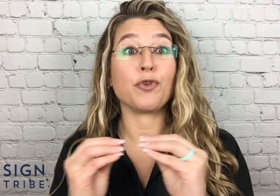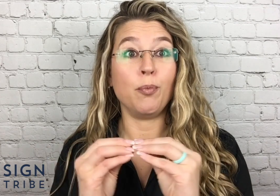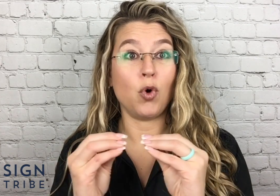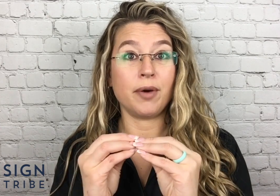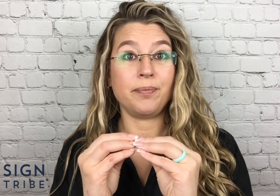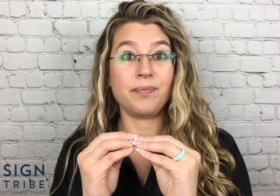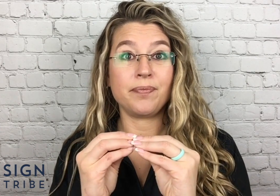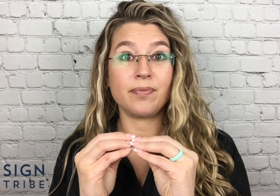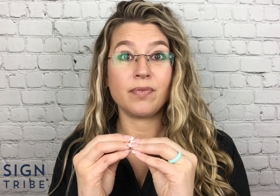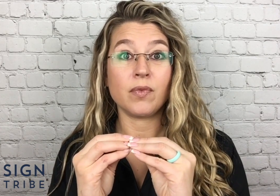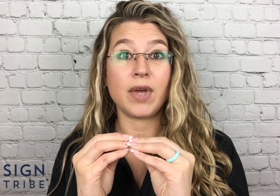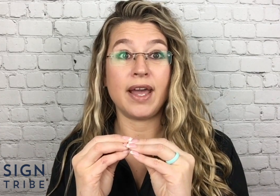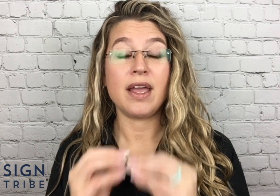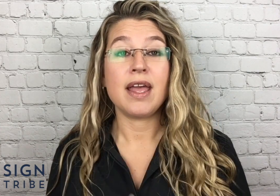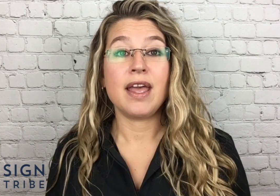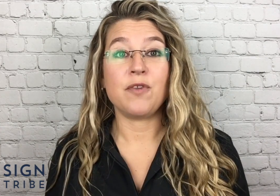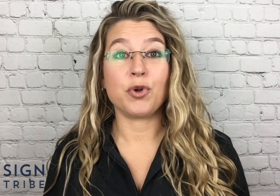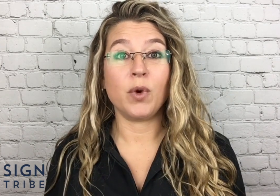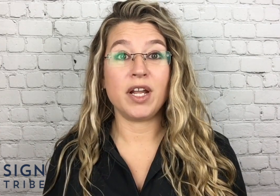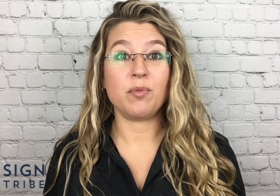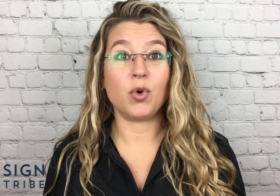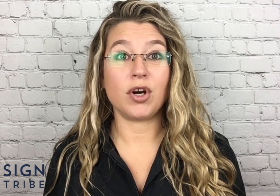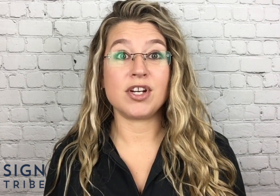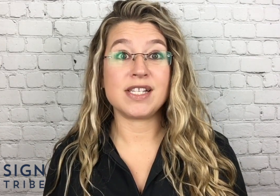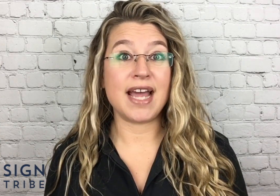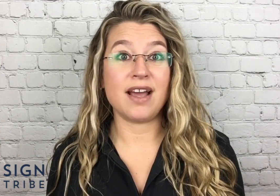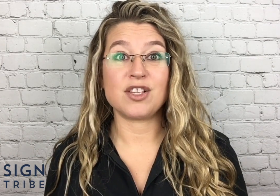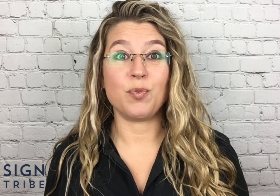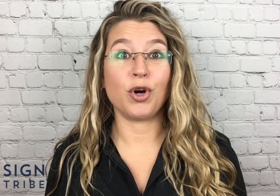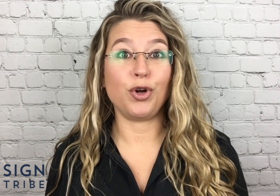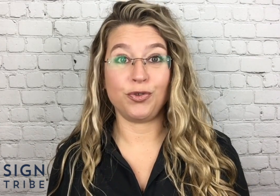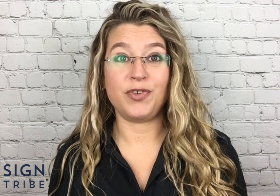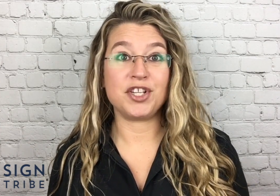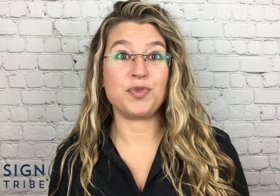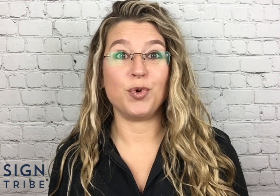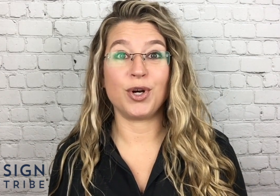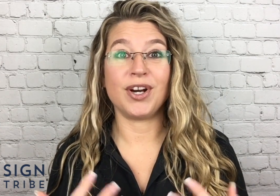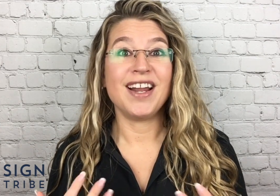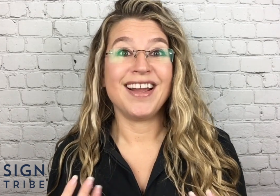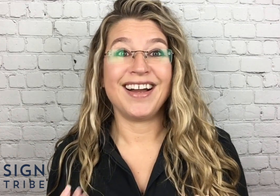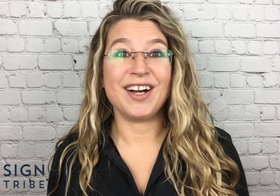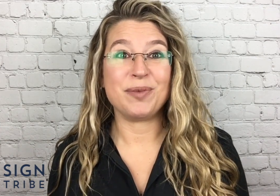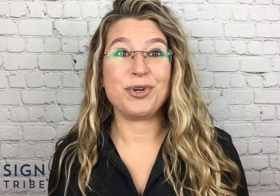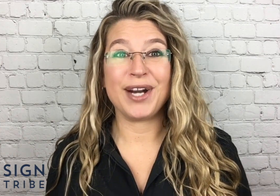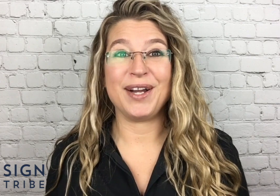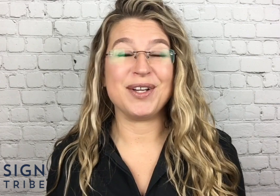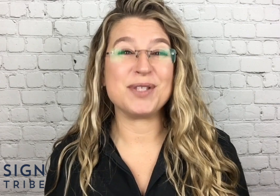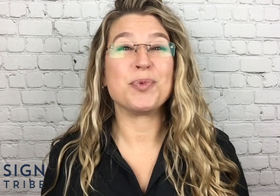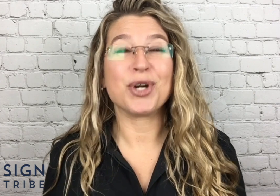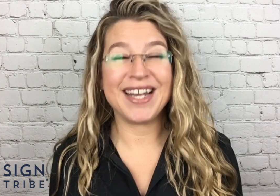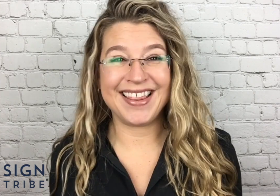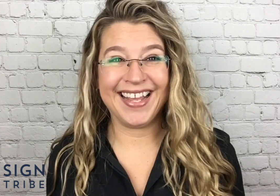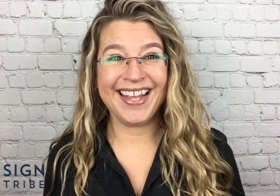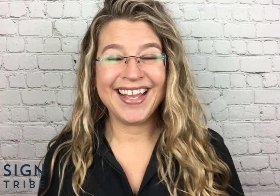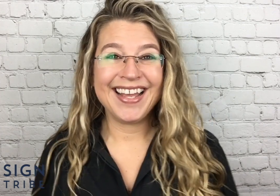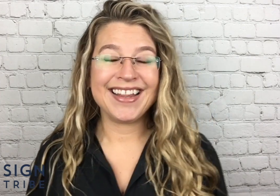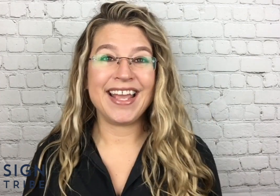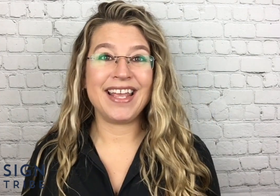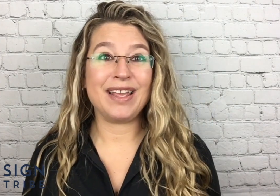more, okay? If they're wanting more snacks, more goldfish, more crayons, more anything, they